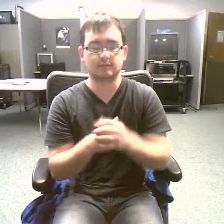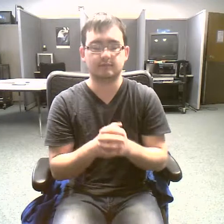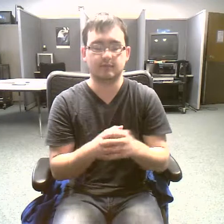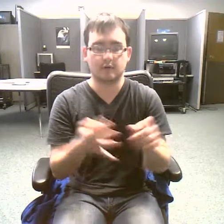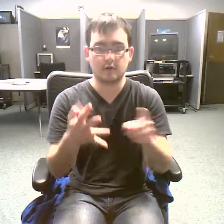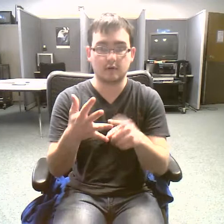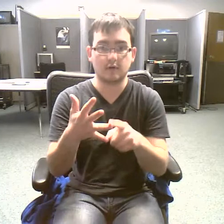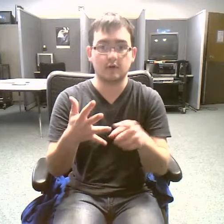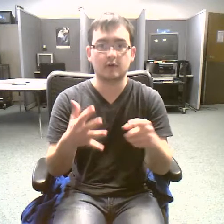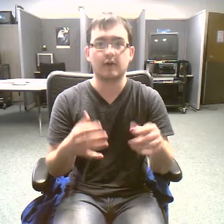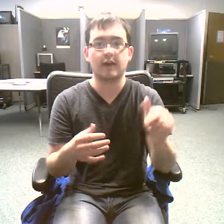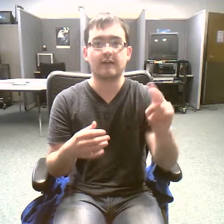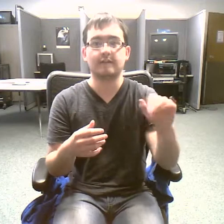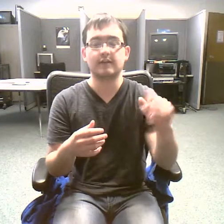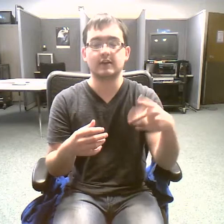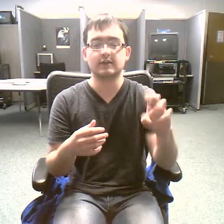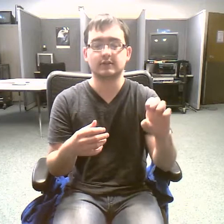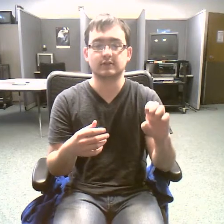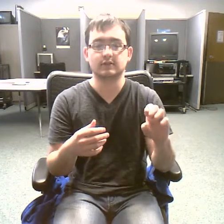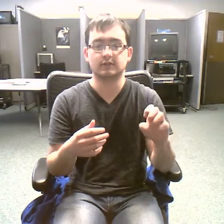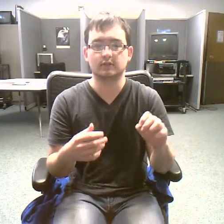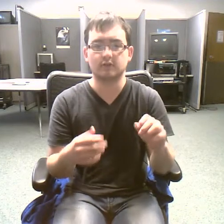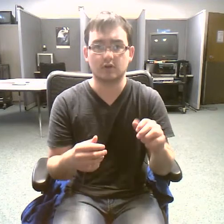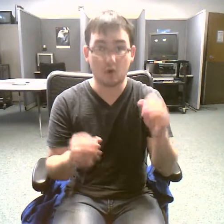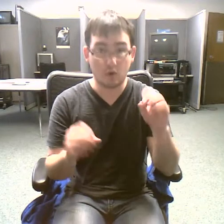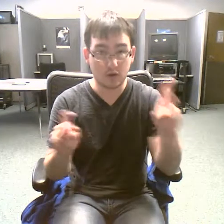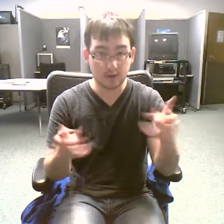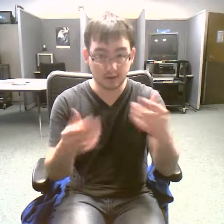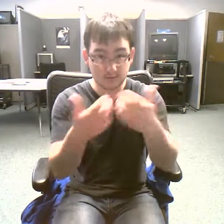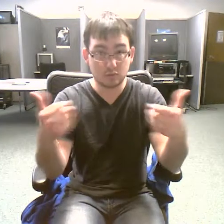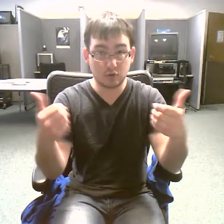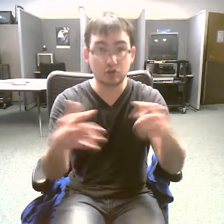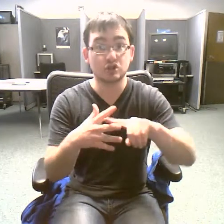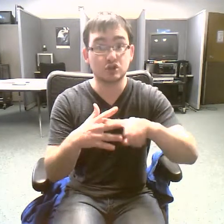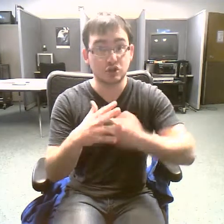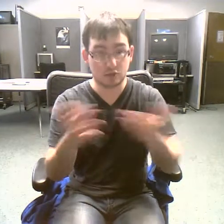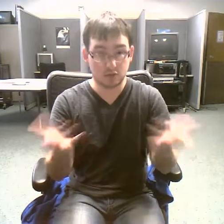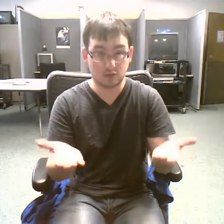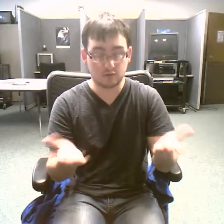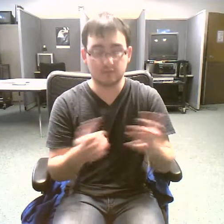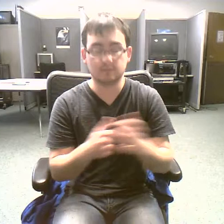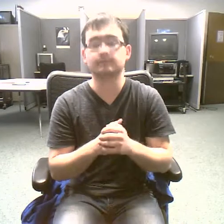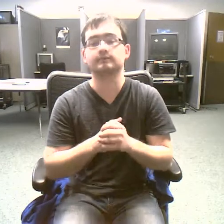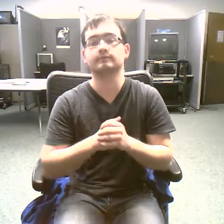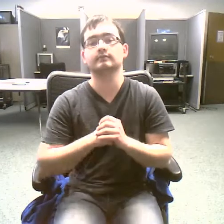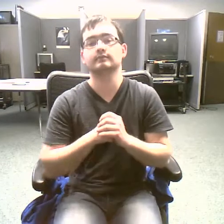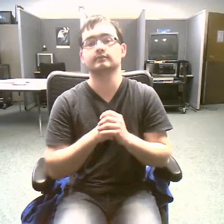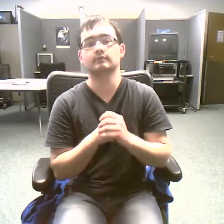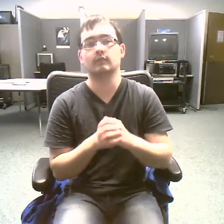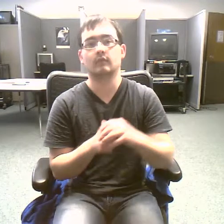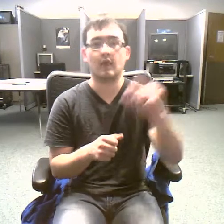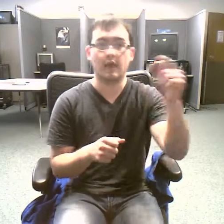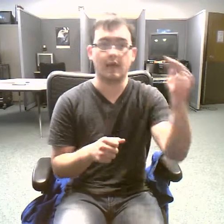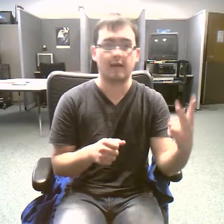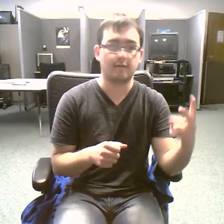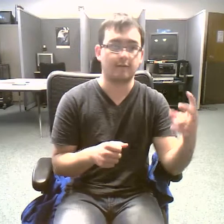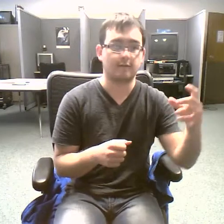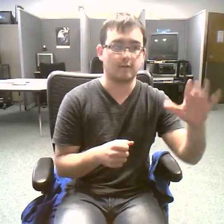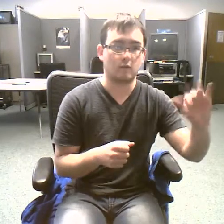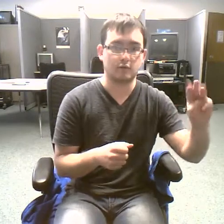The separation actually starts to begin in this phase. Half of the chromosomes are pulled to one side of the cell and half go to the